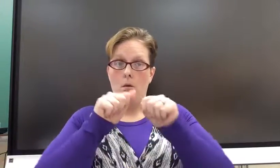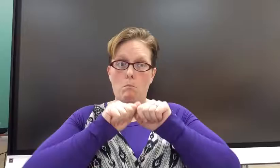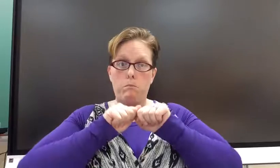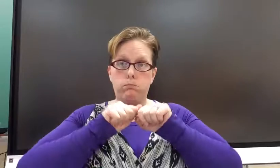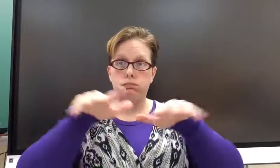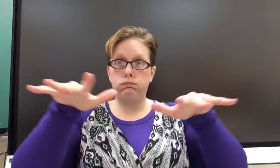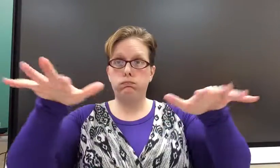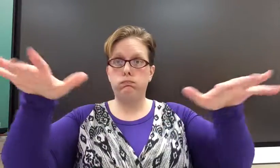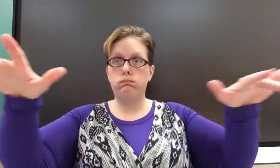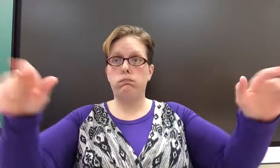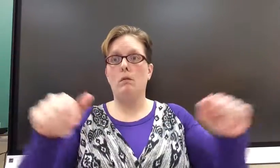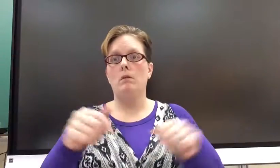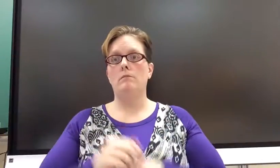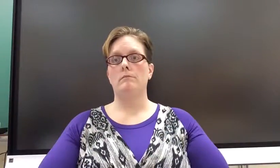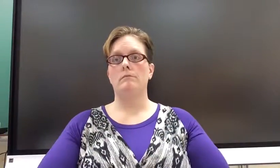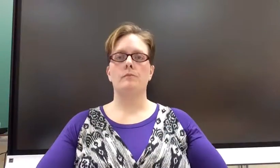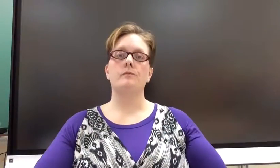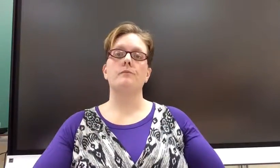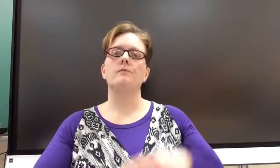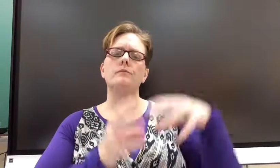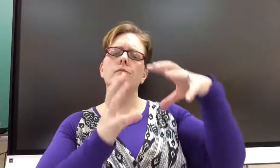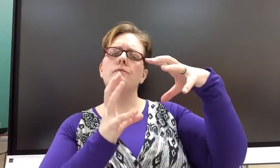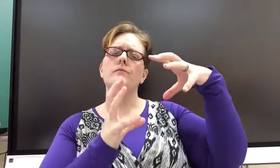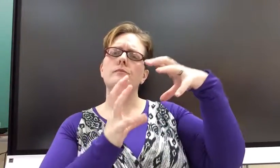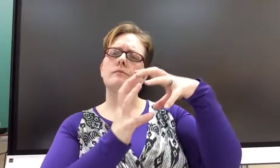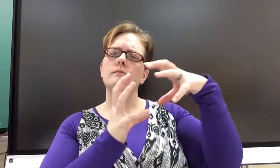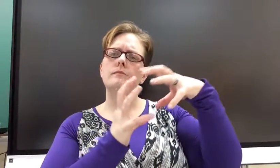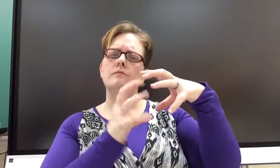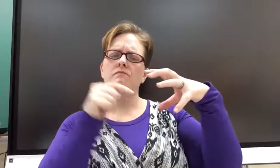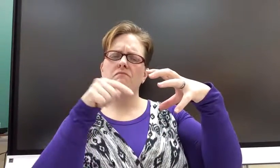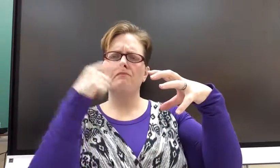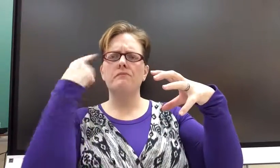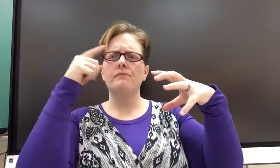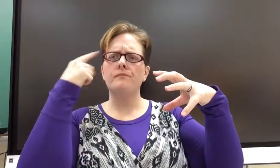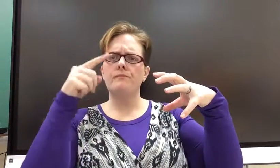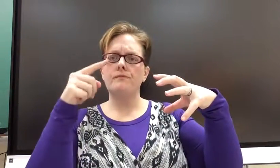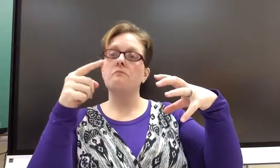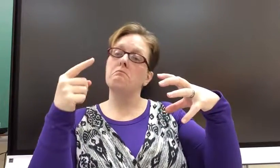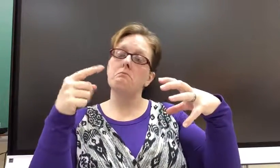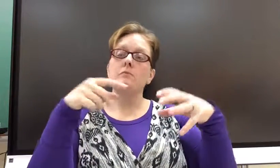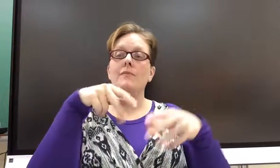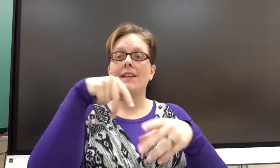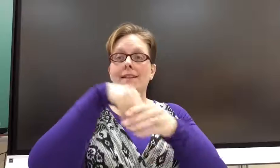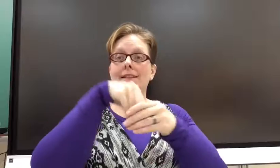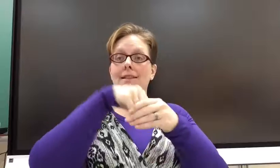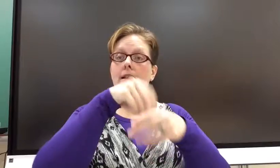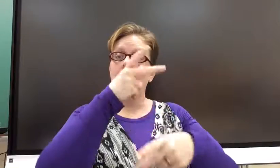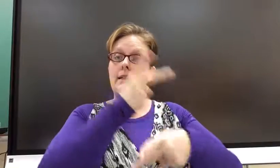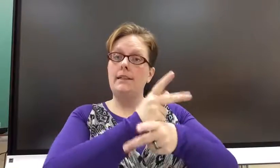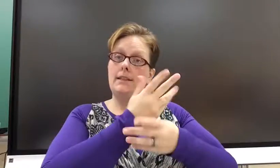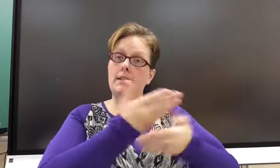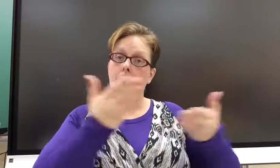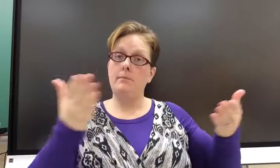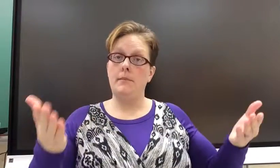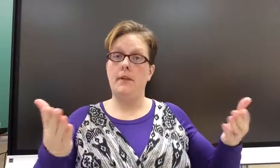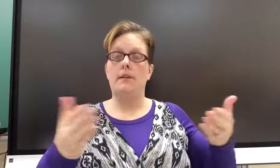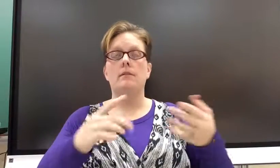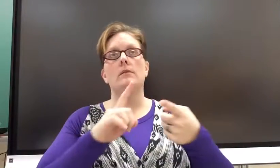And then that energy is dispersed throughout everywhere it needs to go. Now what about the vacuole? That's